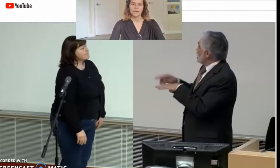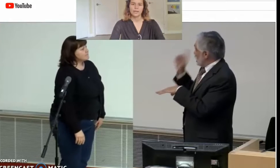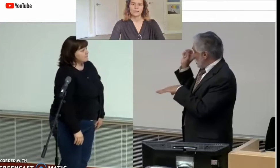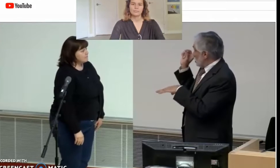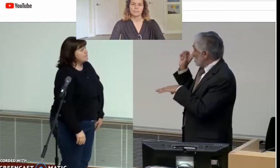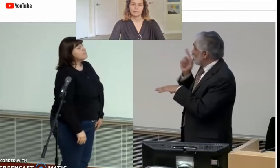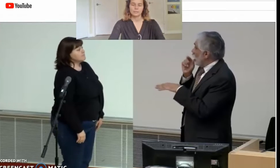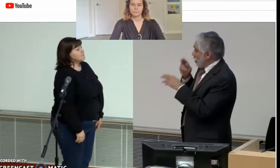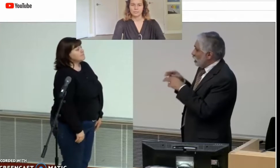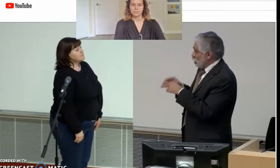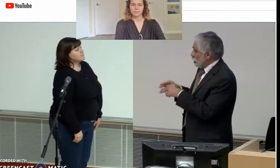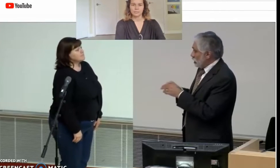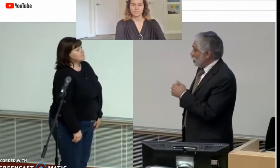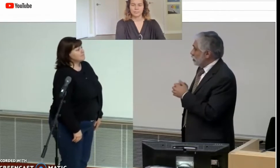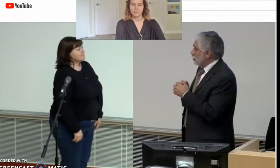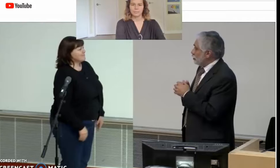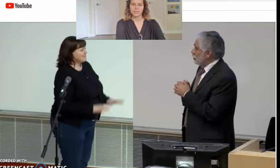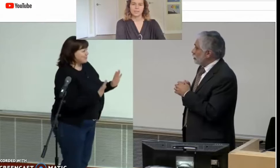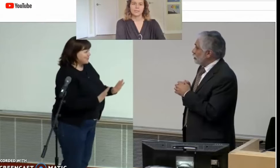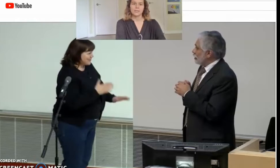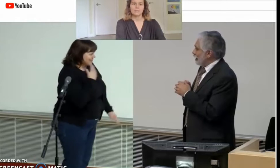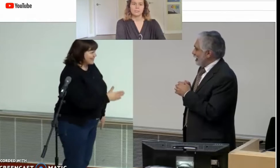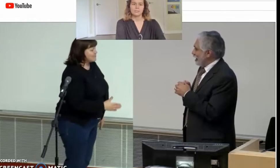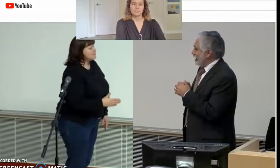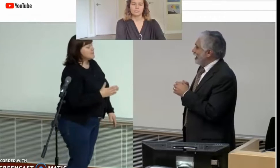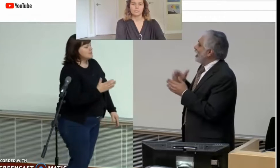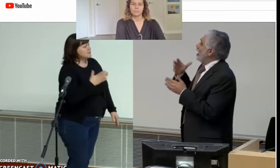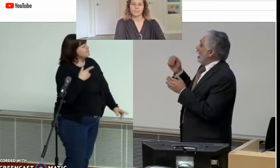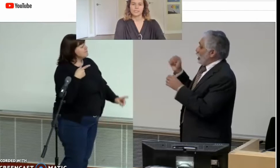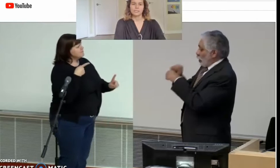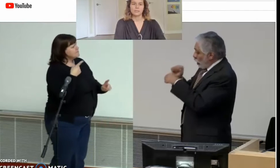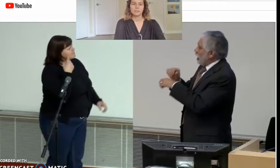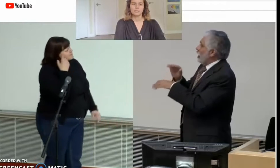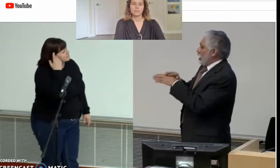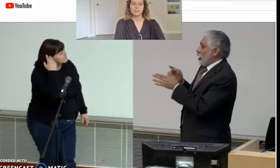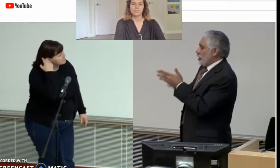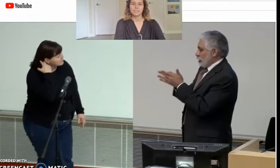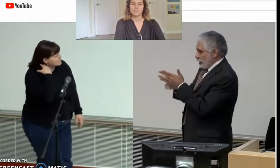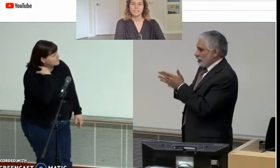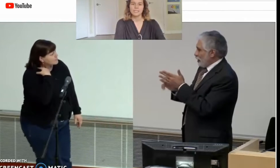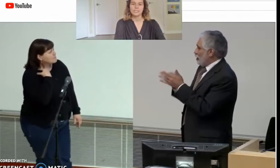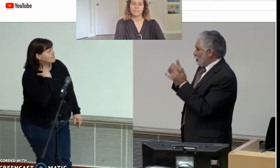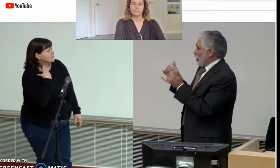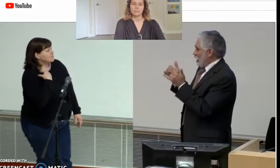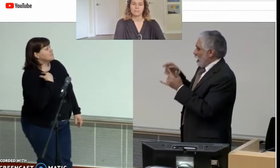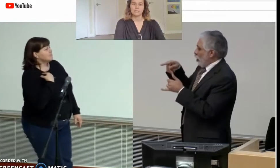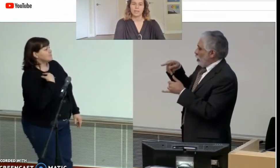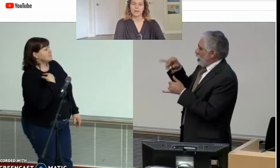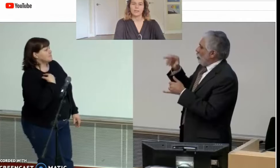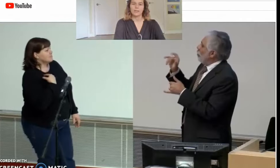that gives a brief little bit about me with some short points. Started in DC and then grew from there. I